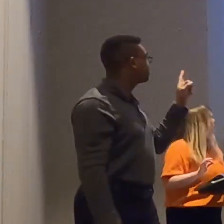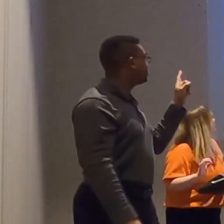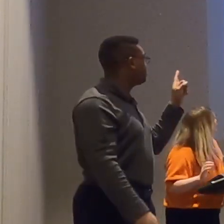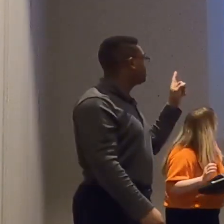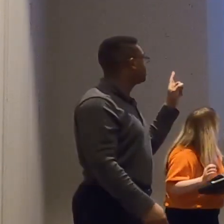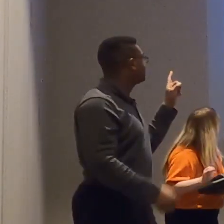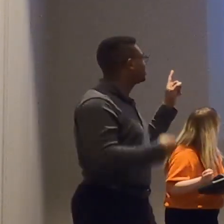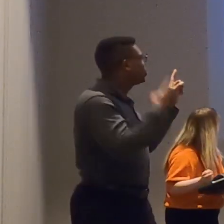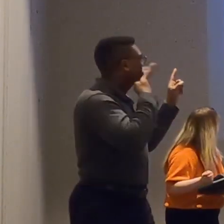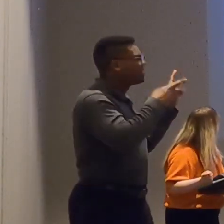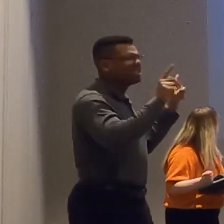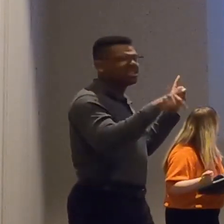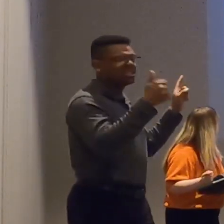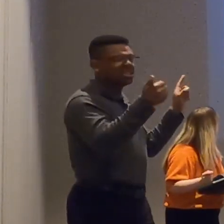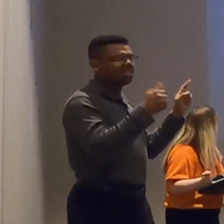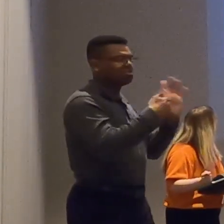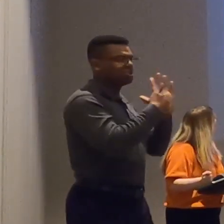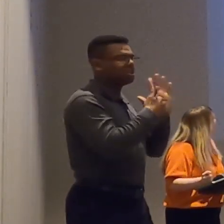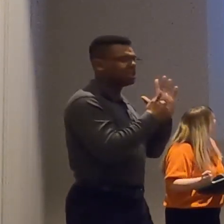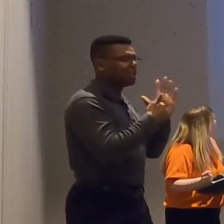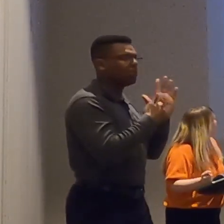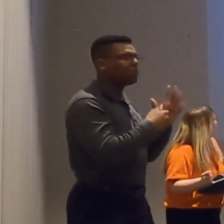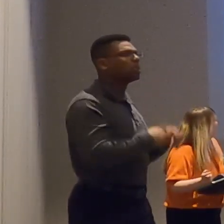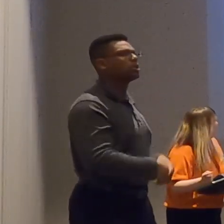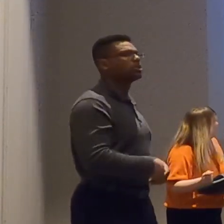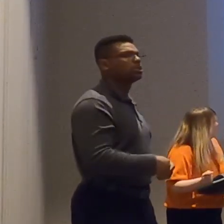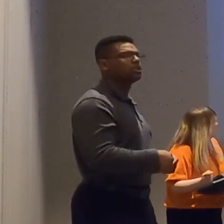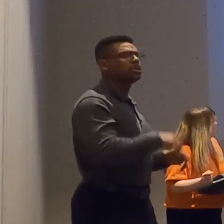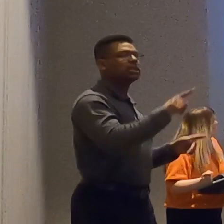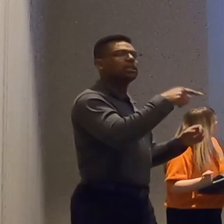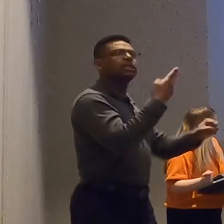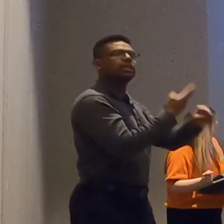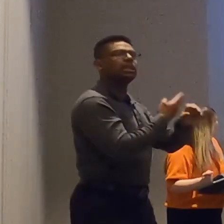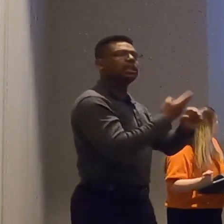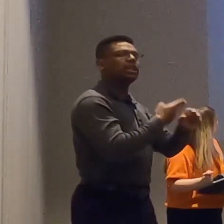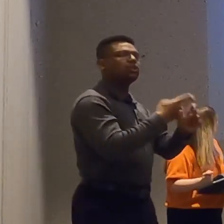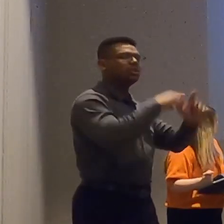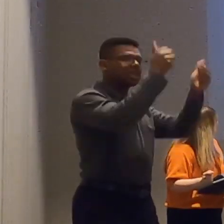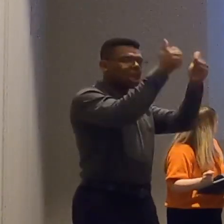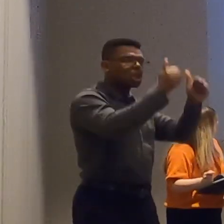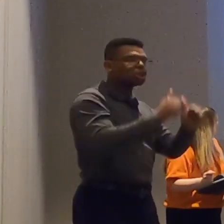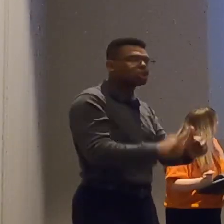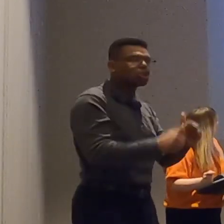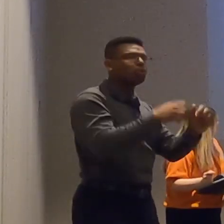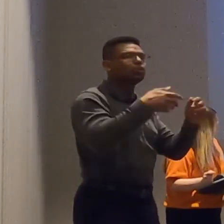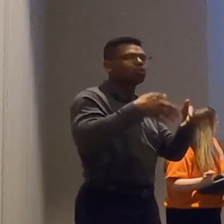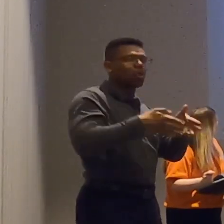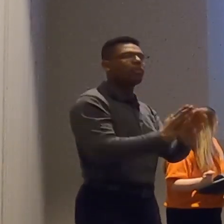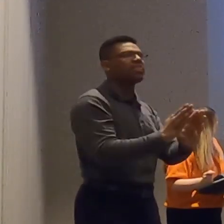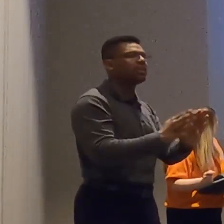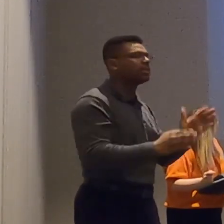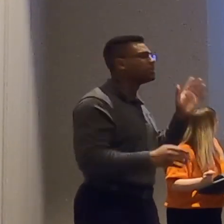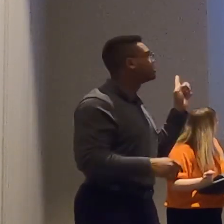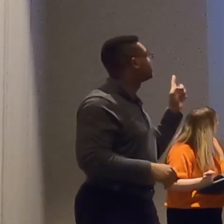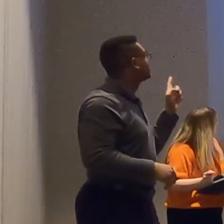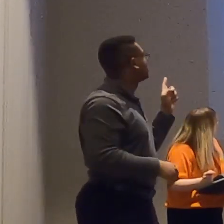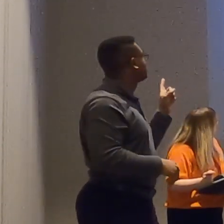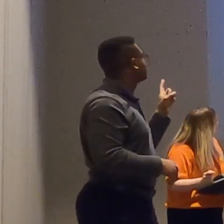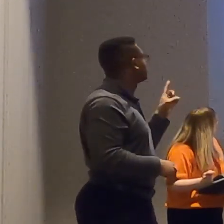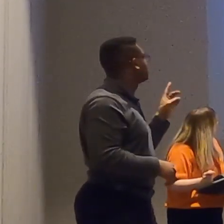You can see in these other 2 examples of his work that he's using this sculptural method as well. And it kind of looks